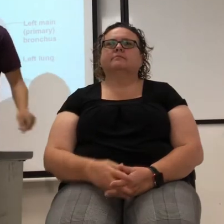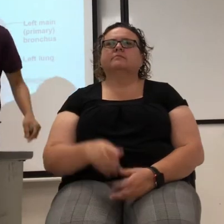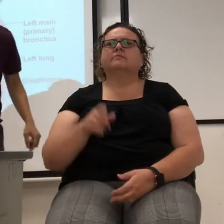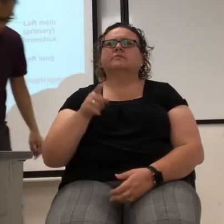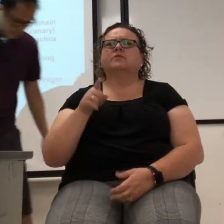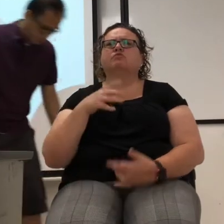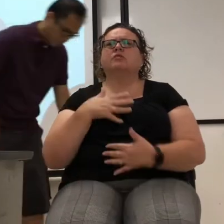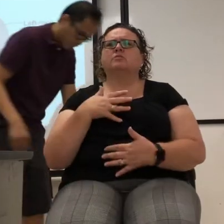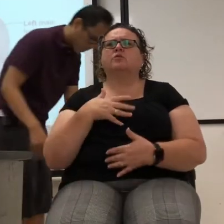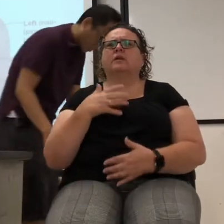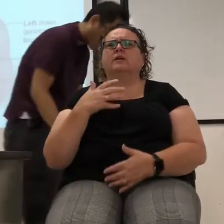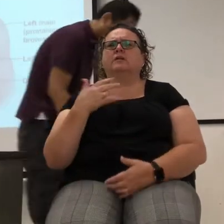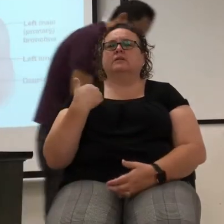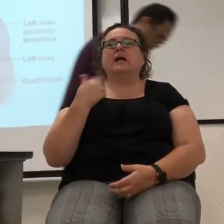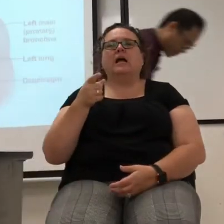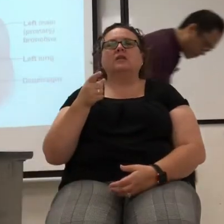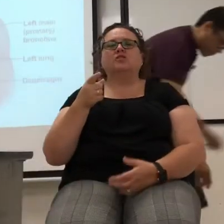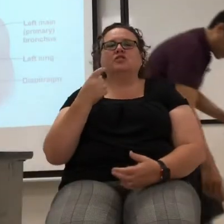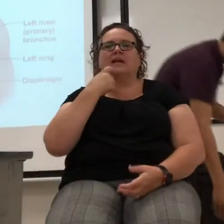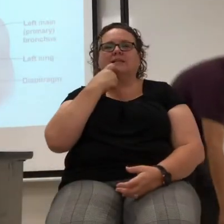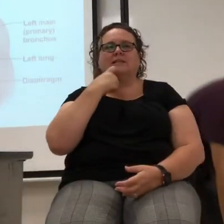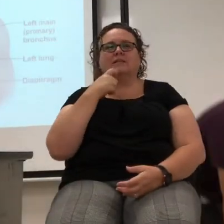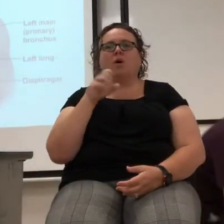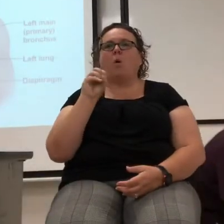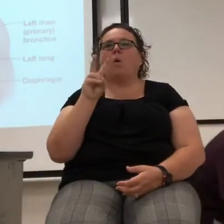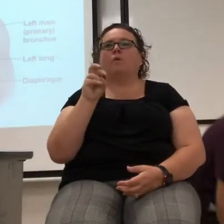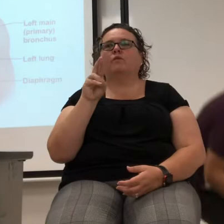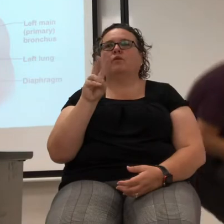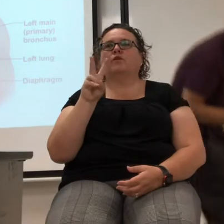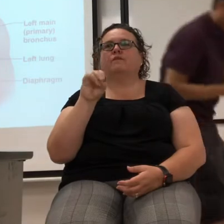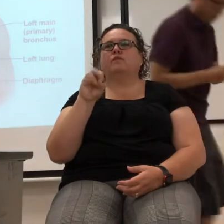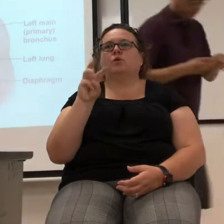Yeah, I think I just did this overview slide.